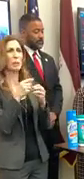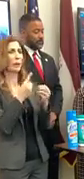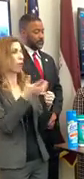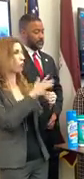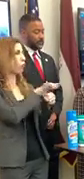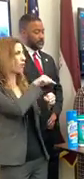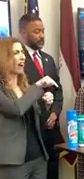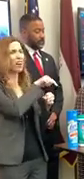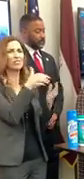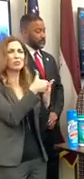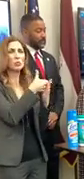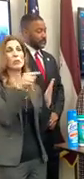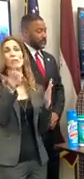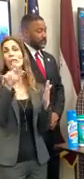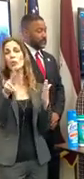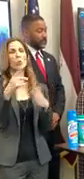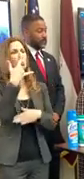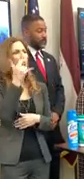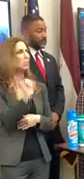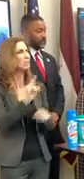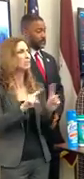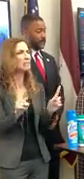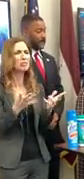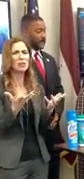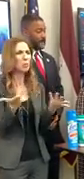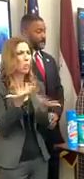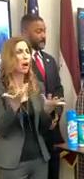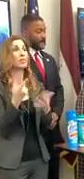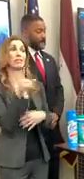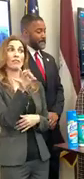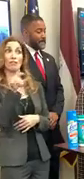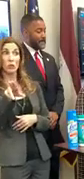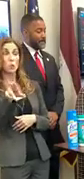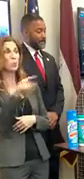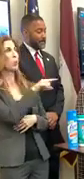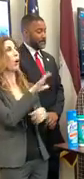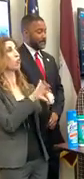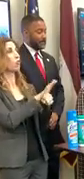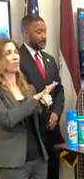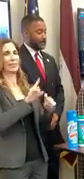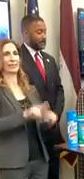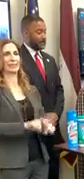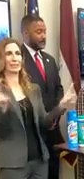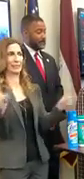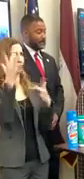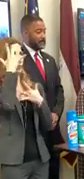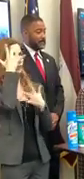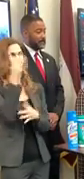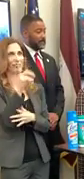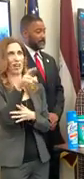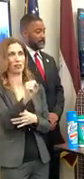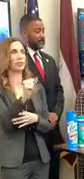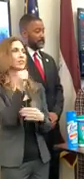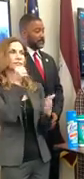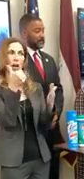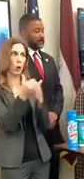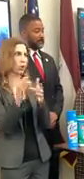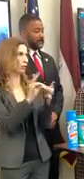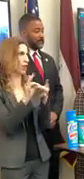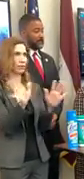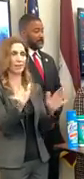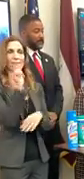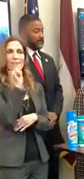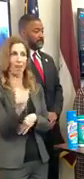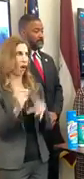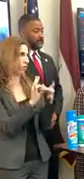flu. Coronavirus is not the flu virus. It's a completely different virus. They are unrelated.